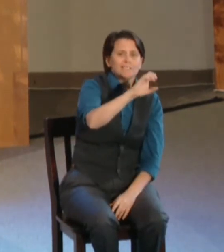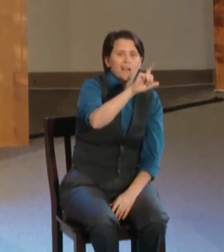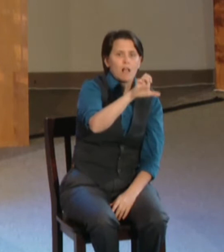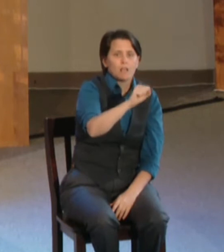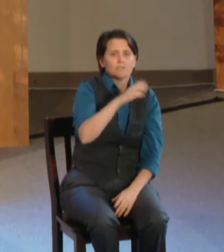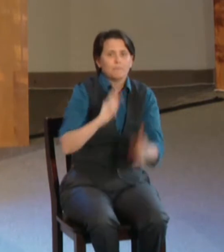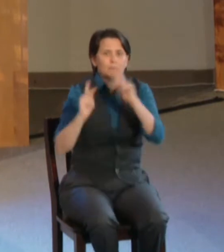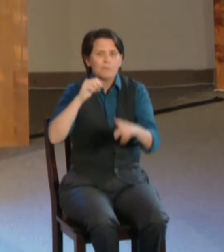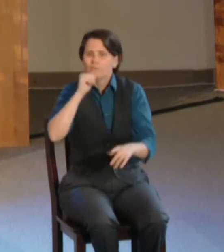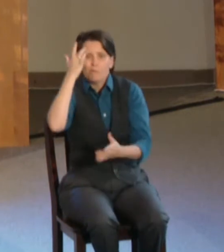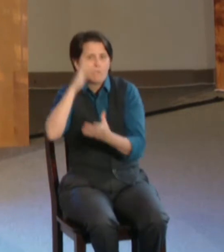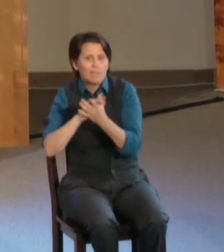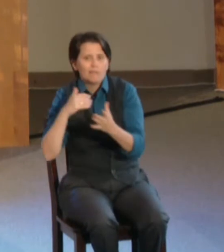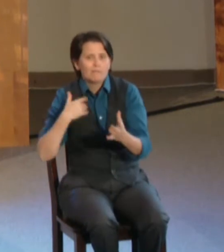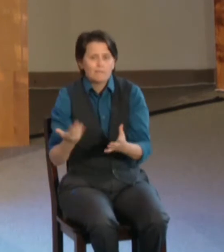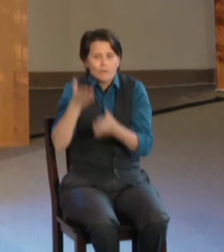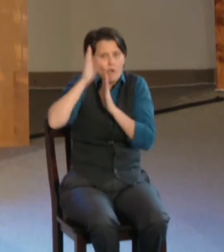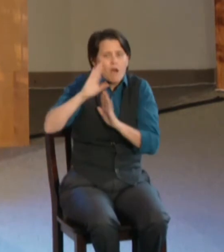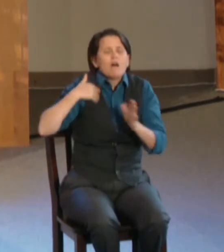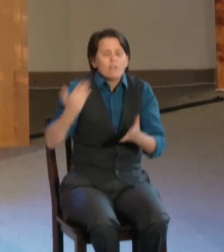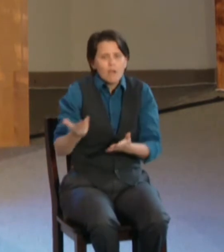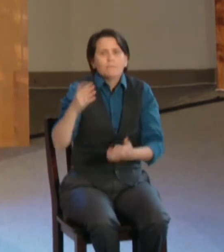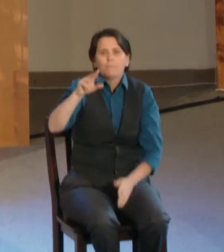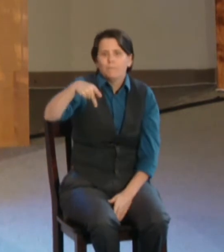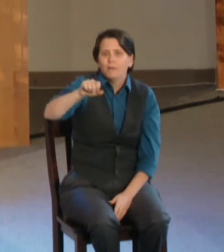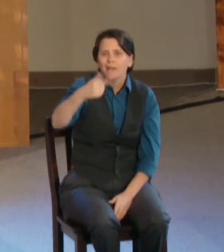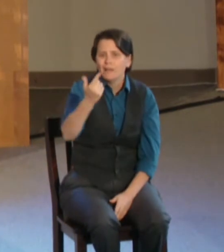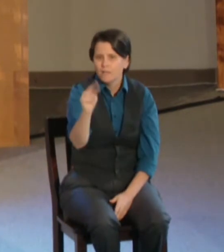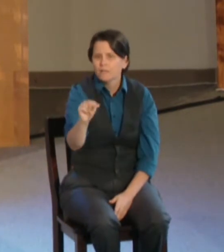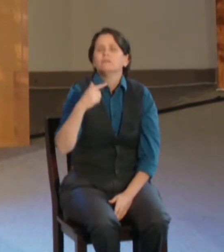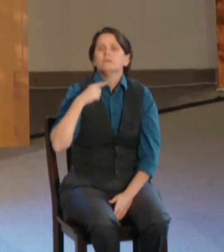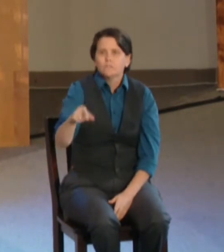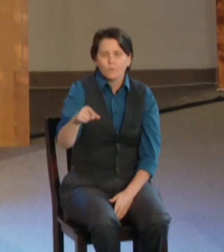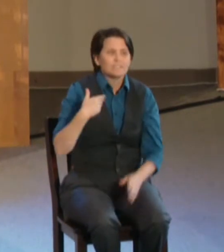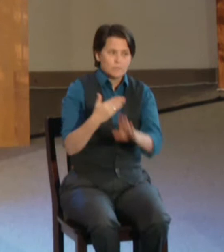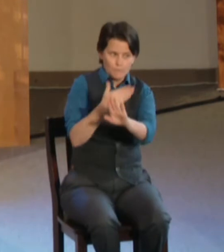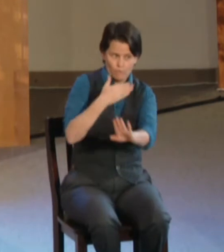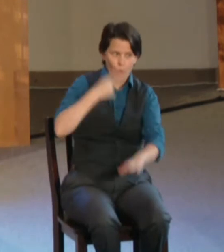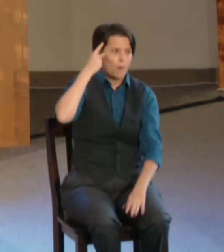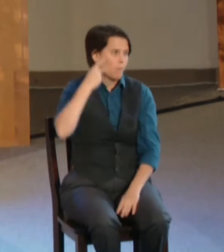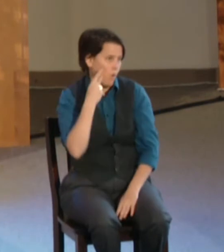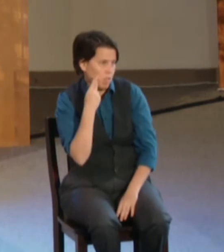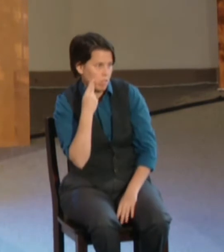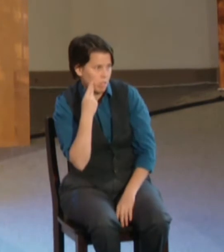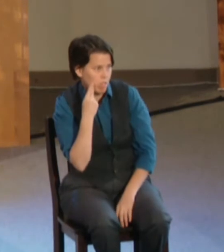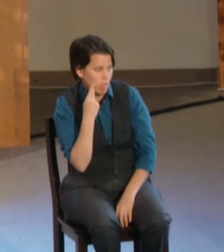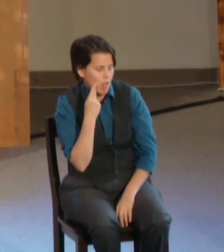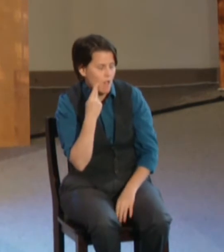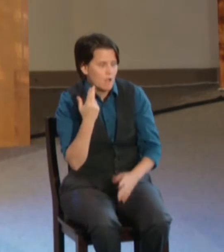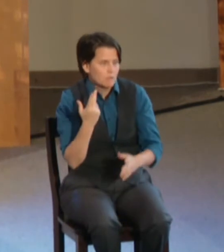this book, this is before Paul had some issues with those Gentile converts,